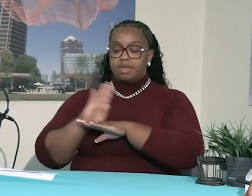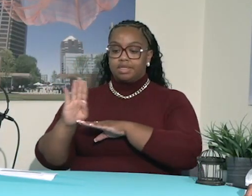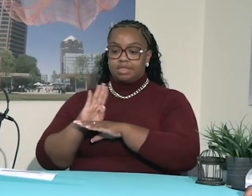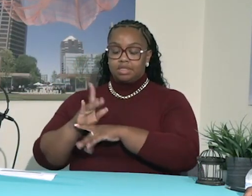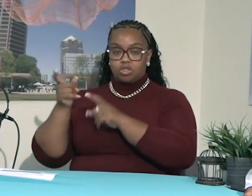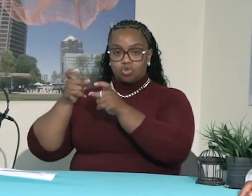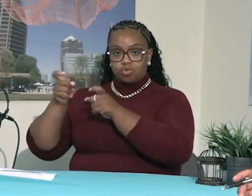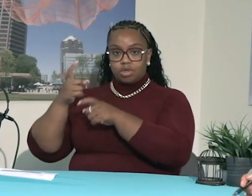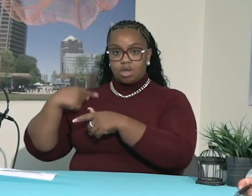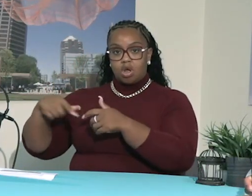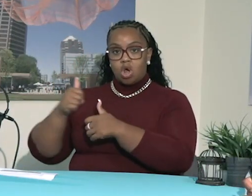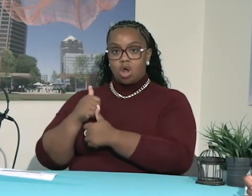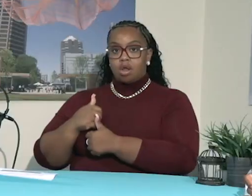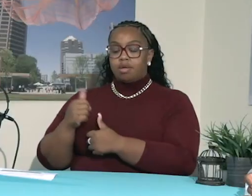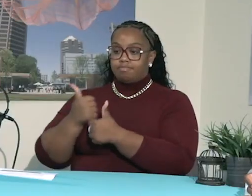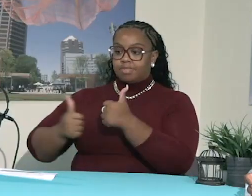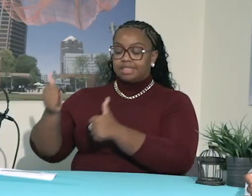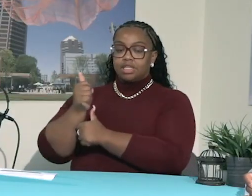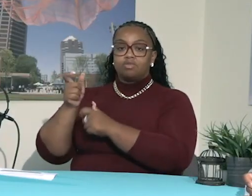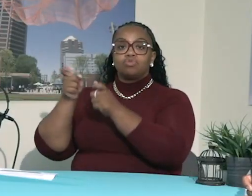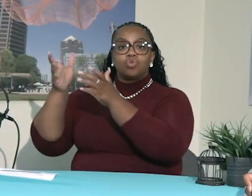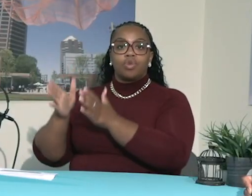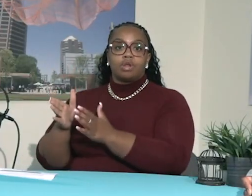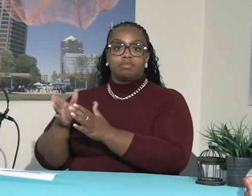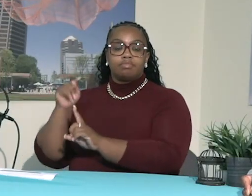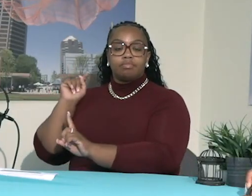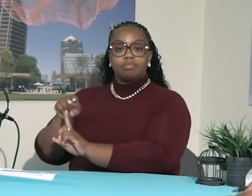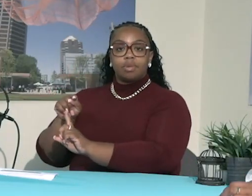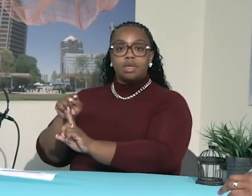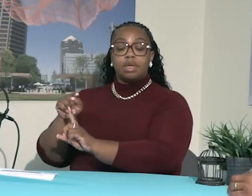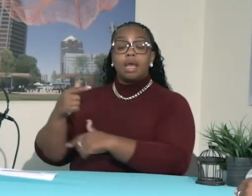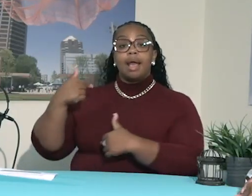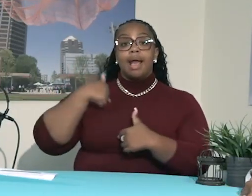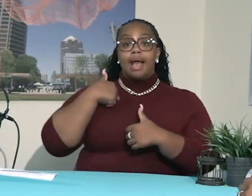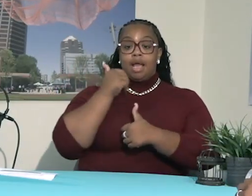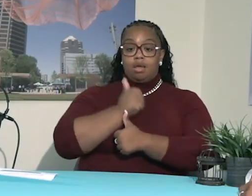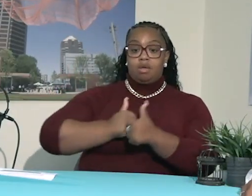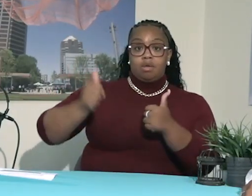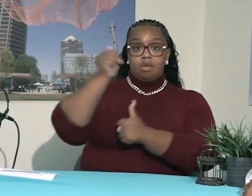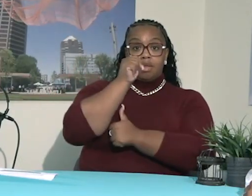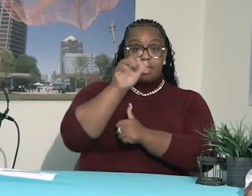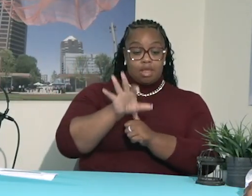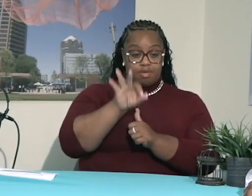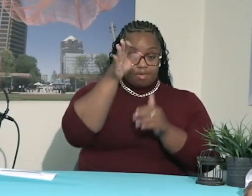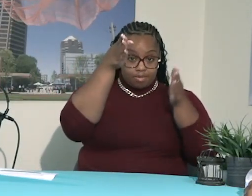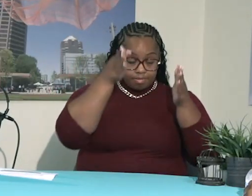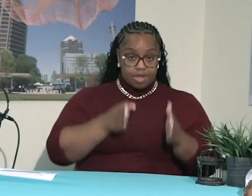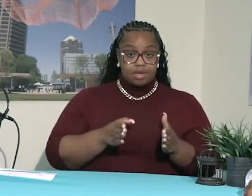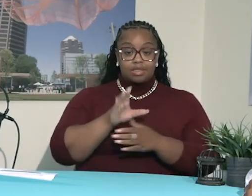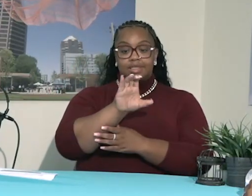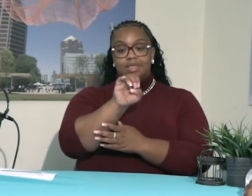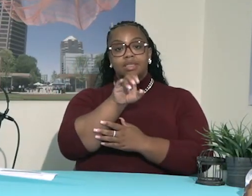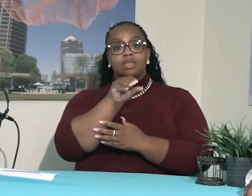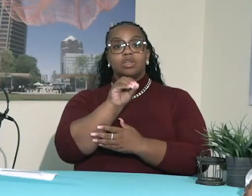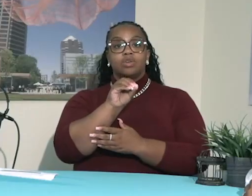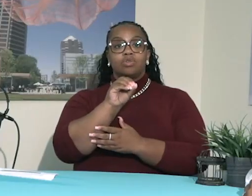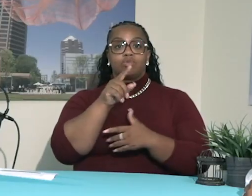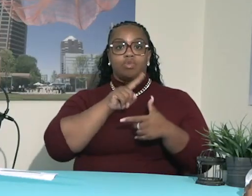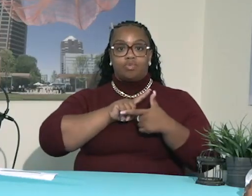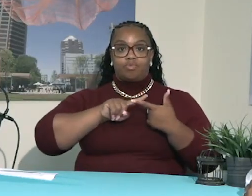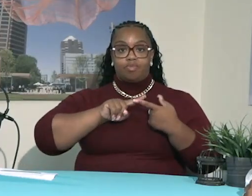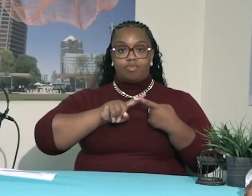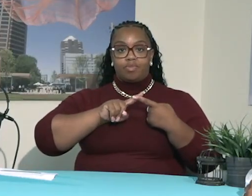director. Okay. And so I'm the founder and CEO of MyASL Teacher Rocks, the founder of Parents